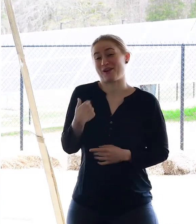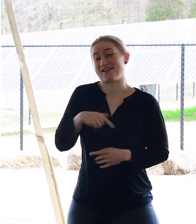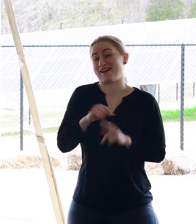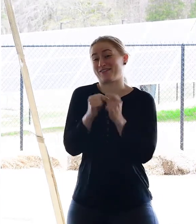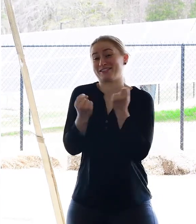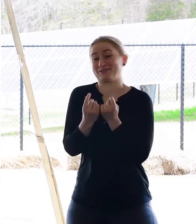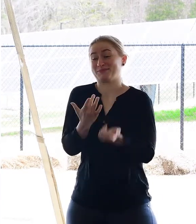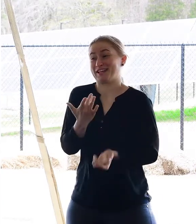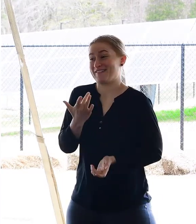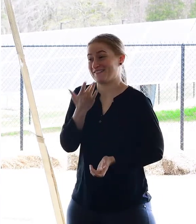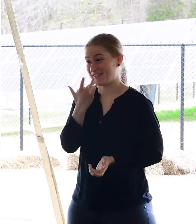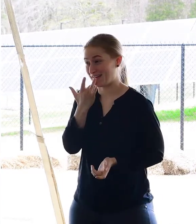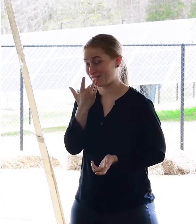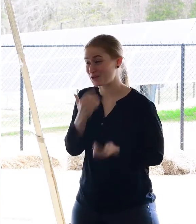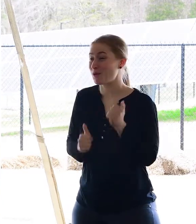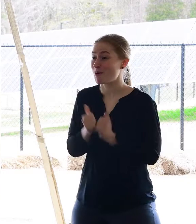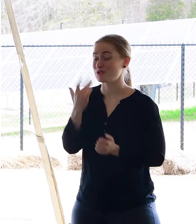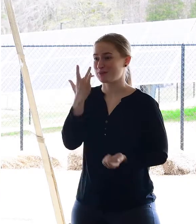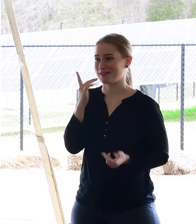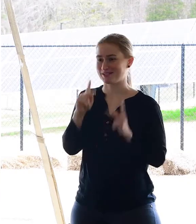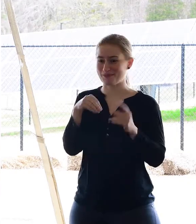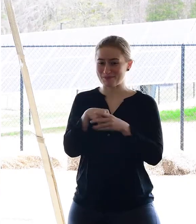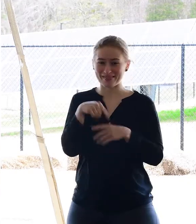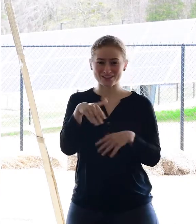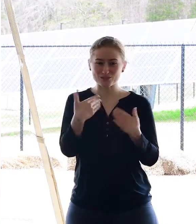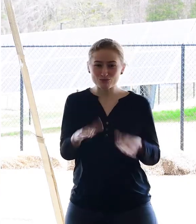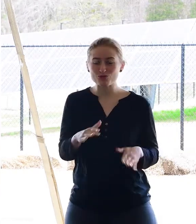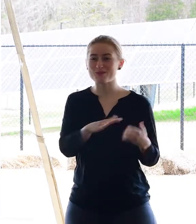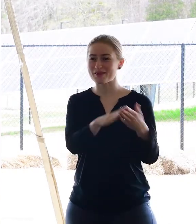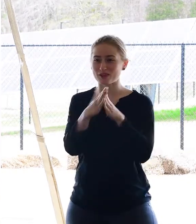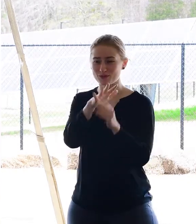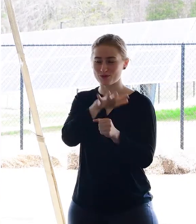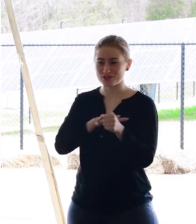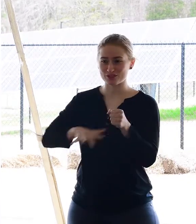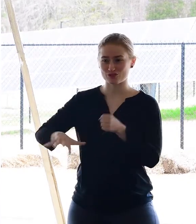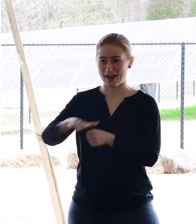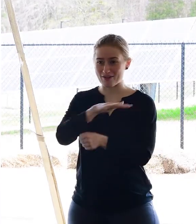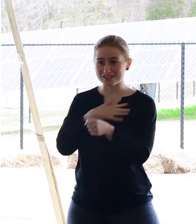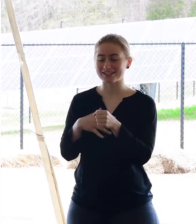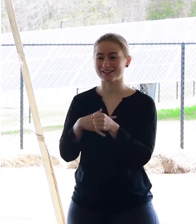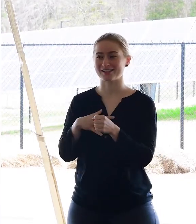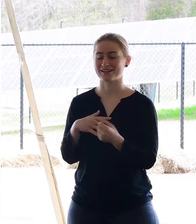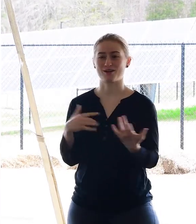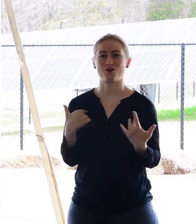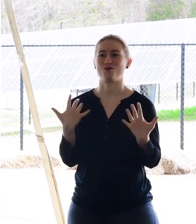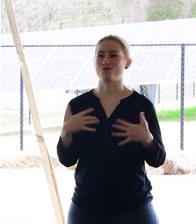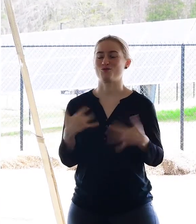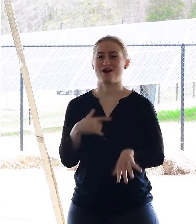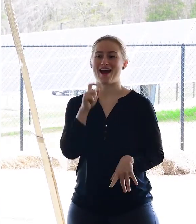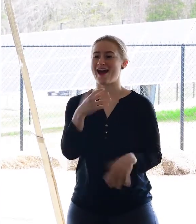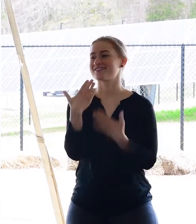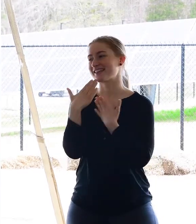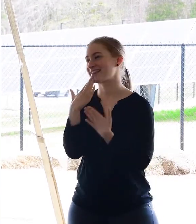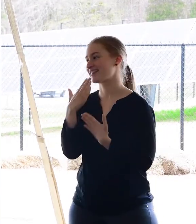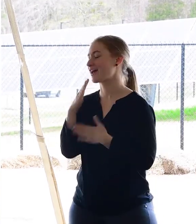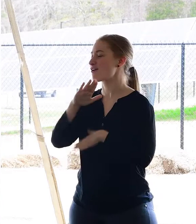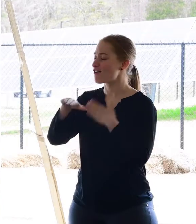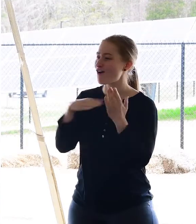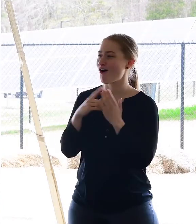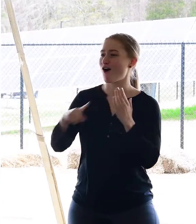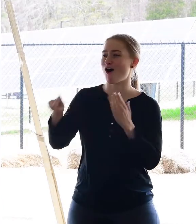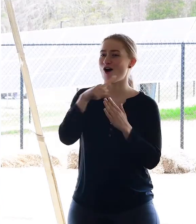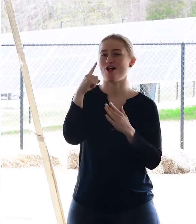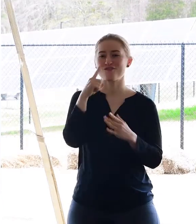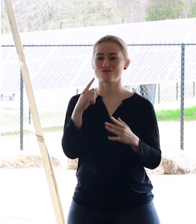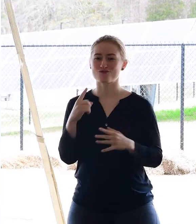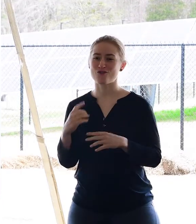favorites, mostly because of the people in this room and the communities surrounding it. I just have to thank you all for